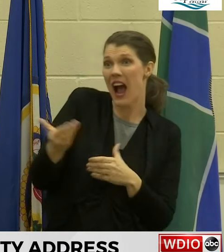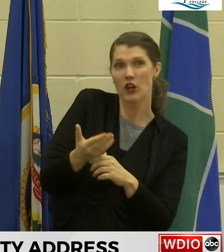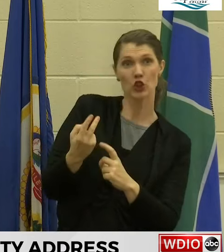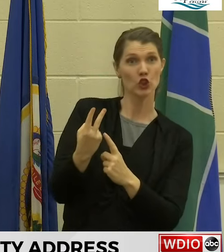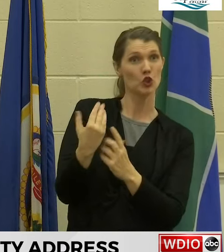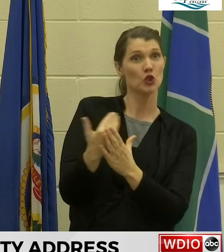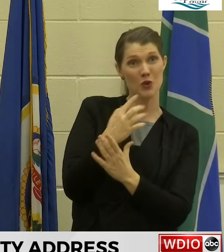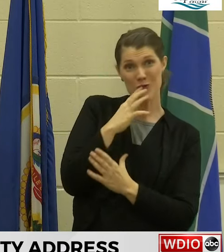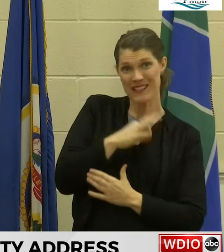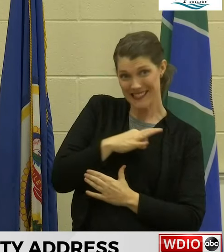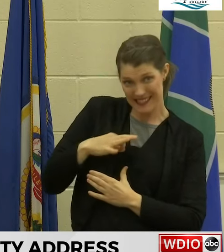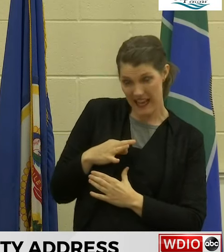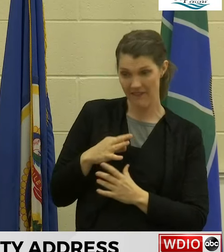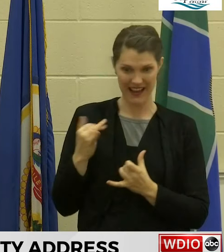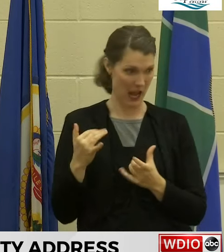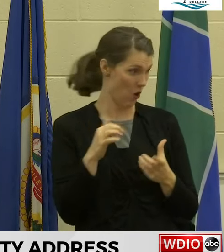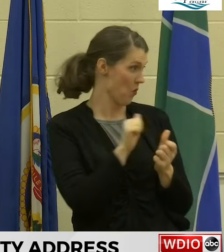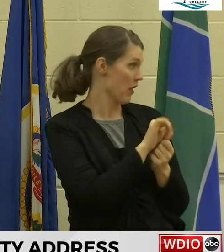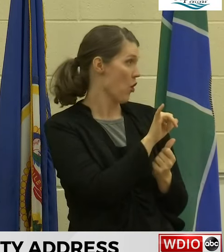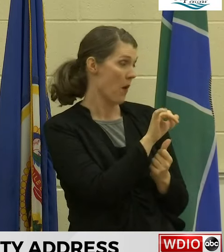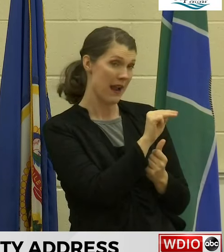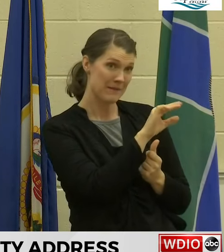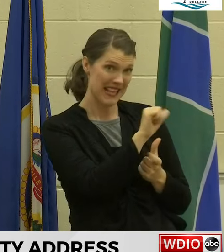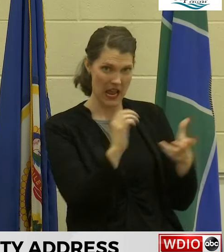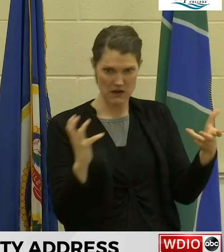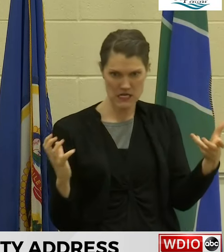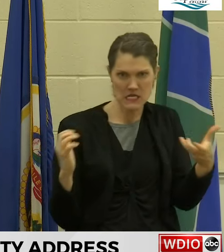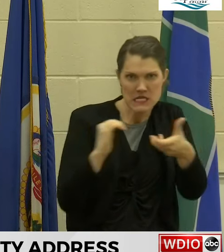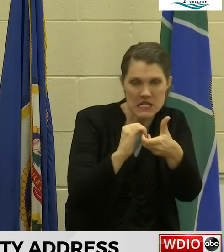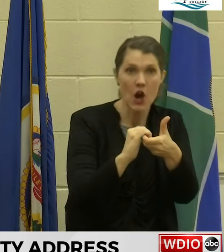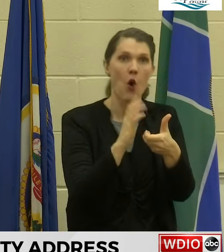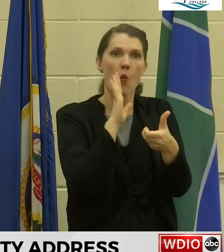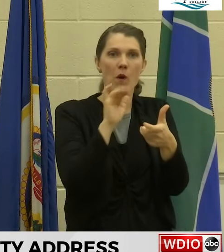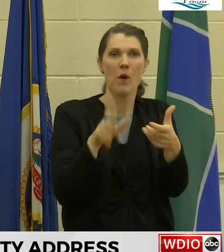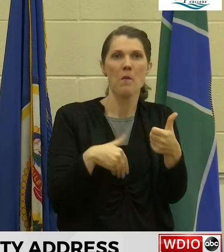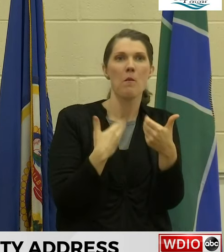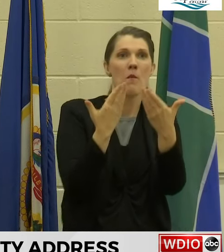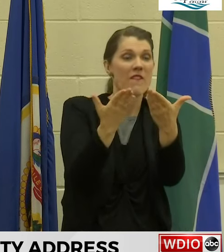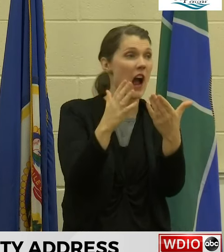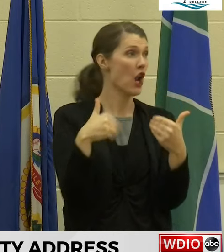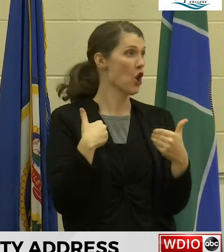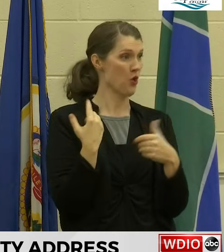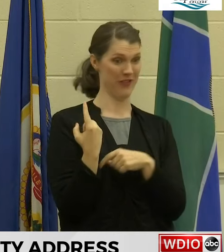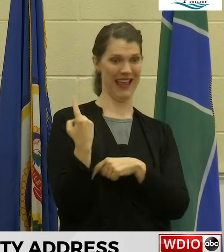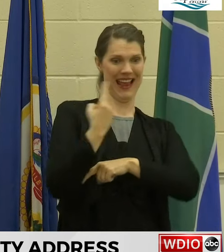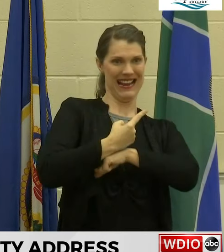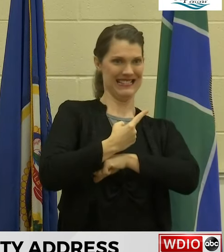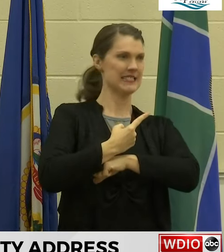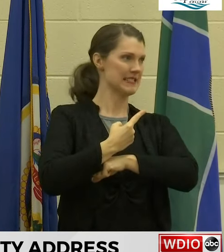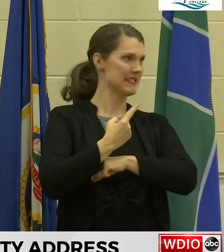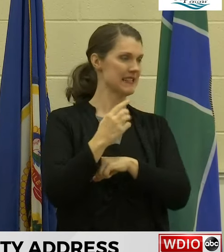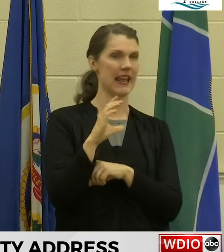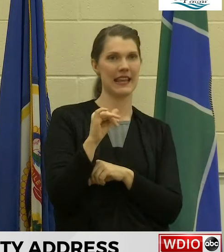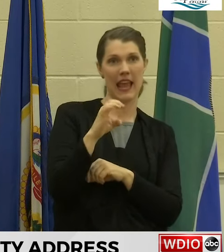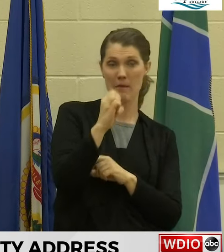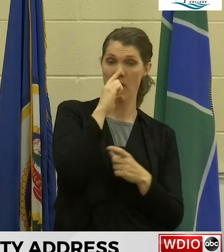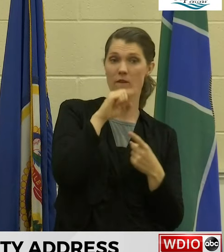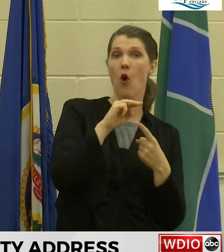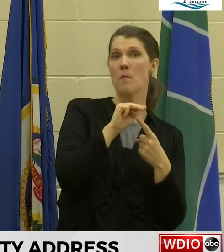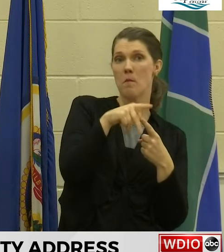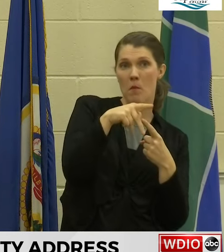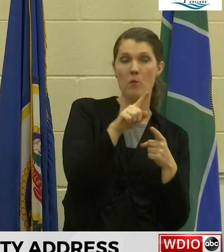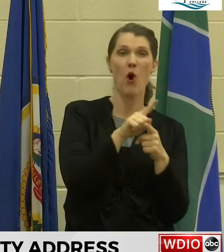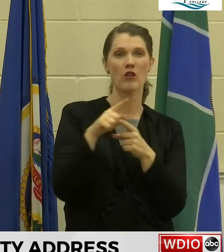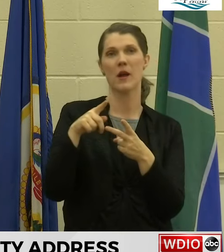new staff, and in partnership with the YMCA, we are providing youth day camps in the Morgan Park and Piedmont